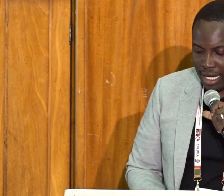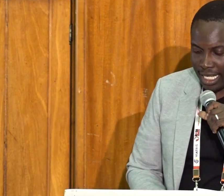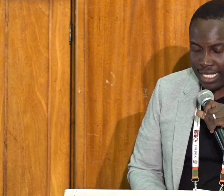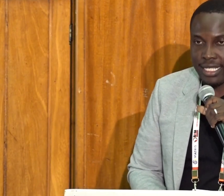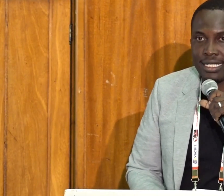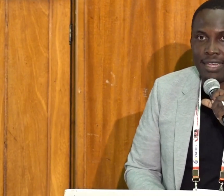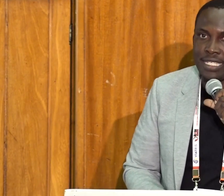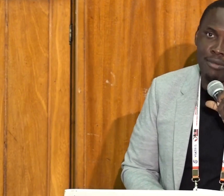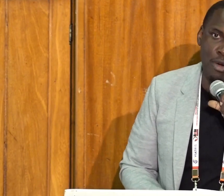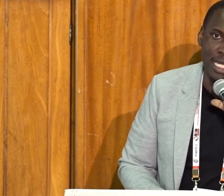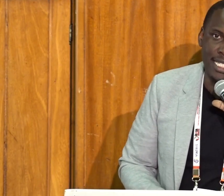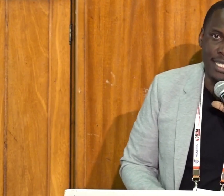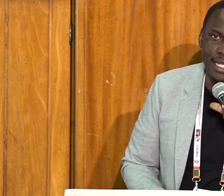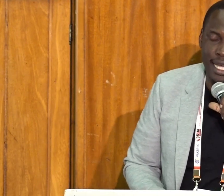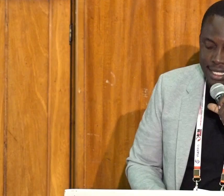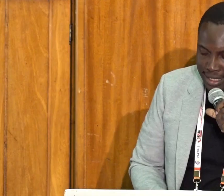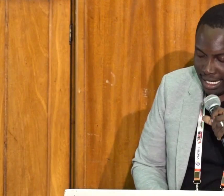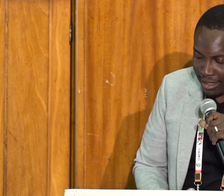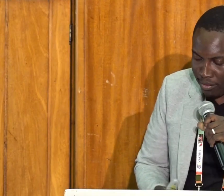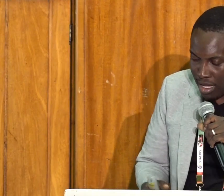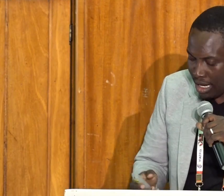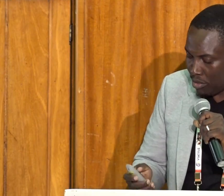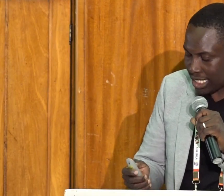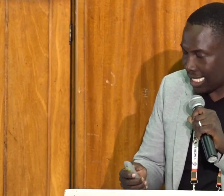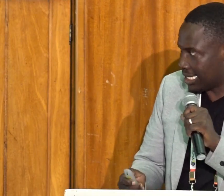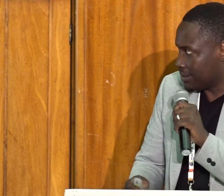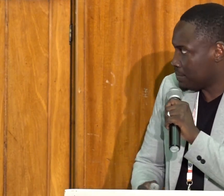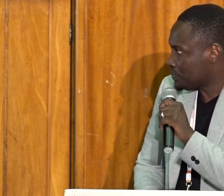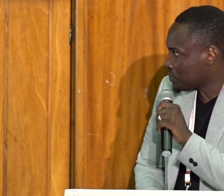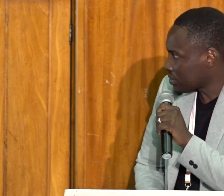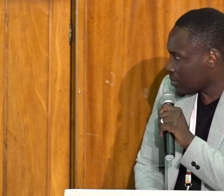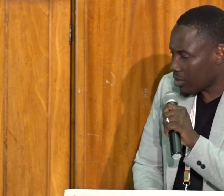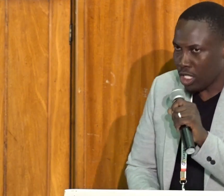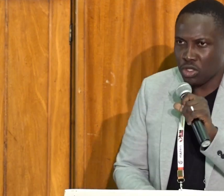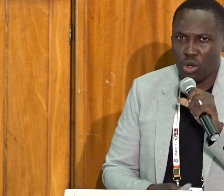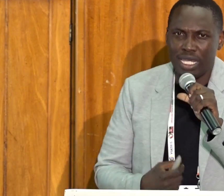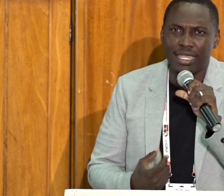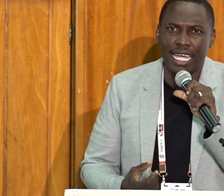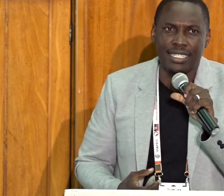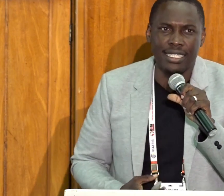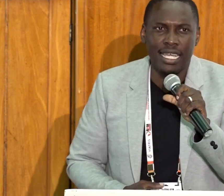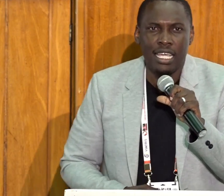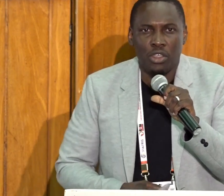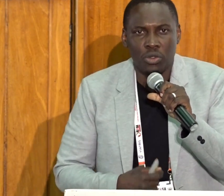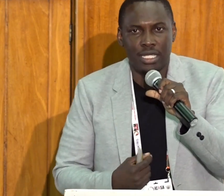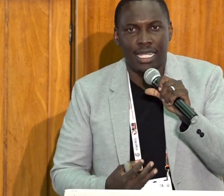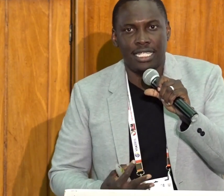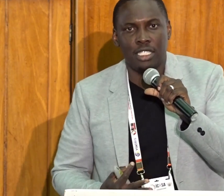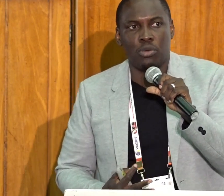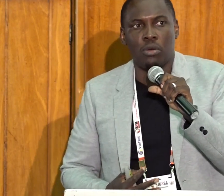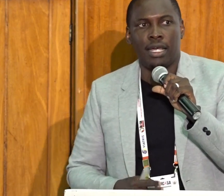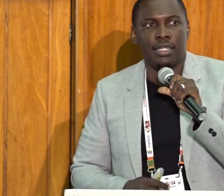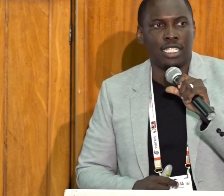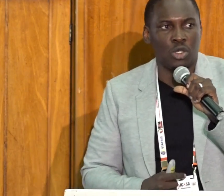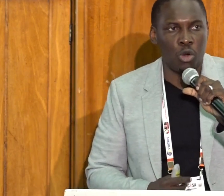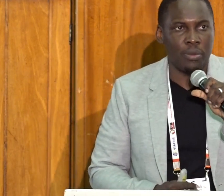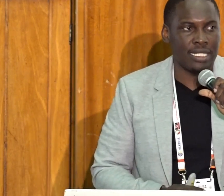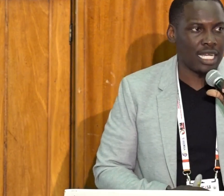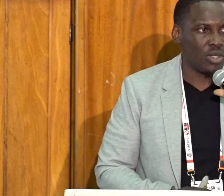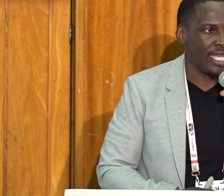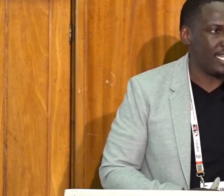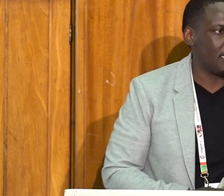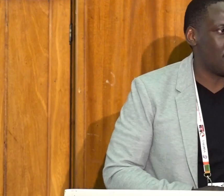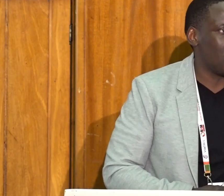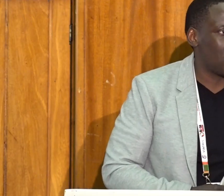of increased lifetime morbidity and mortality. So with that, you will see that this group